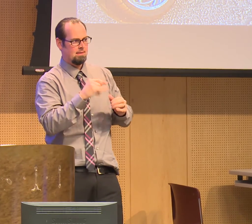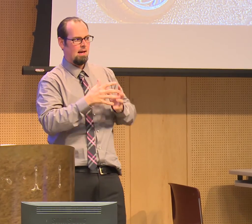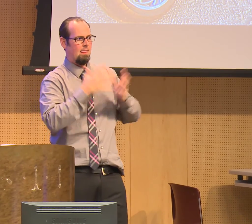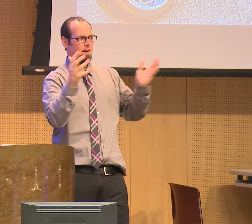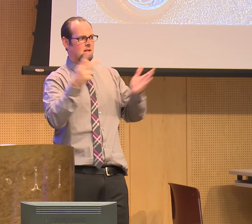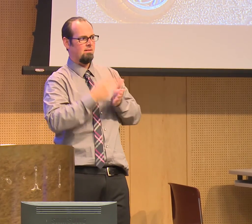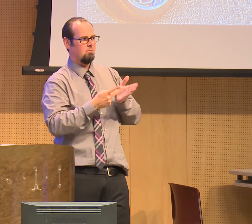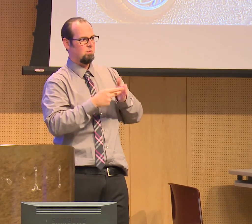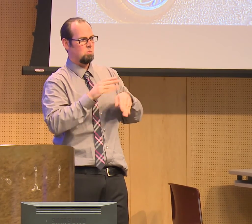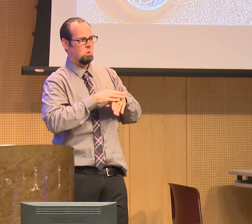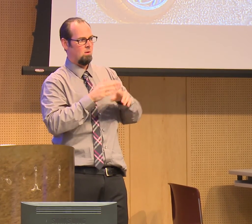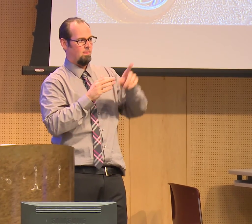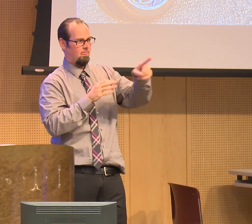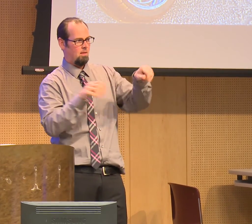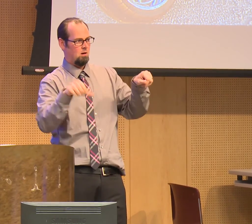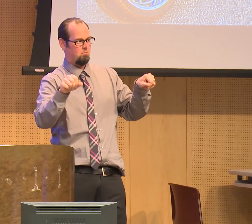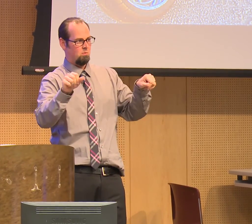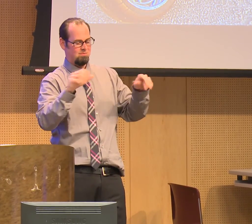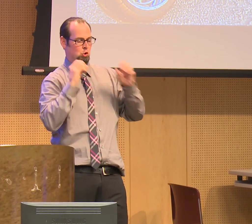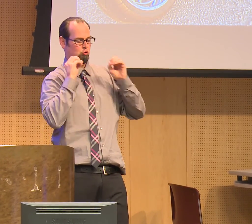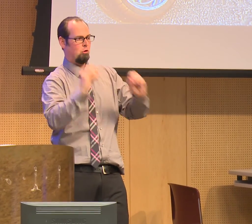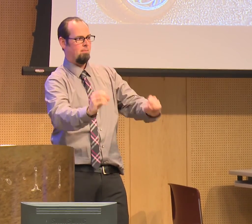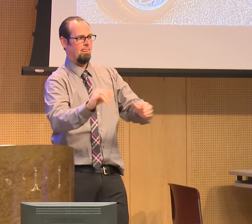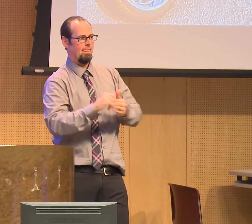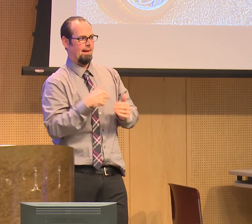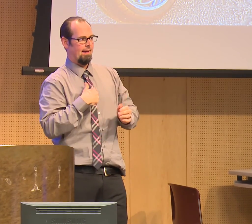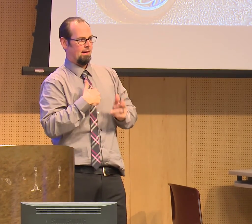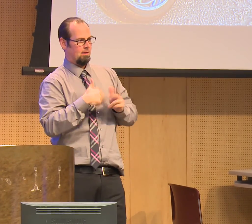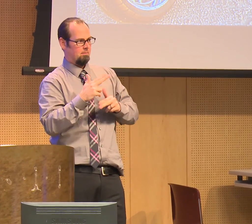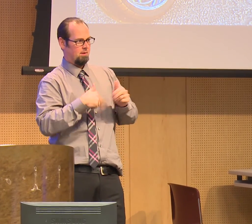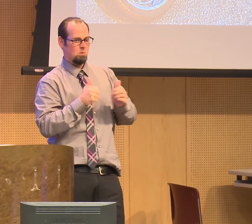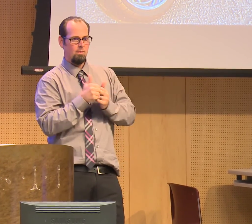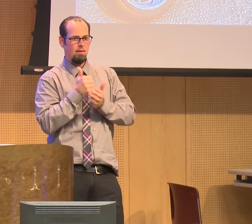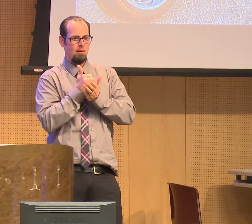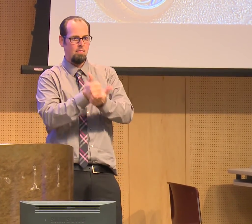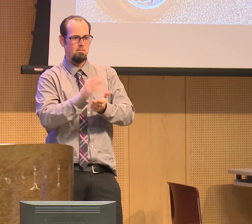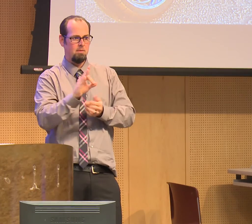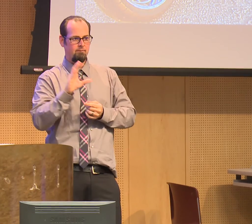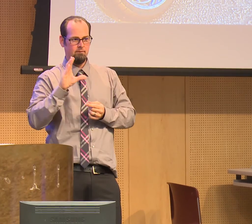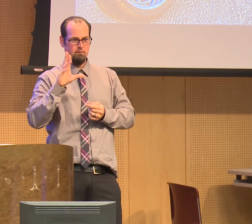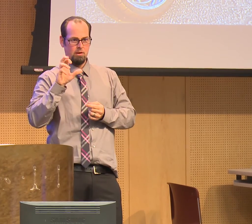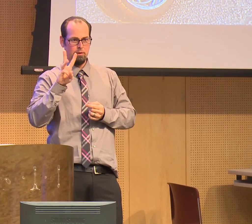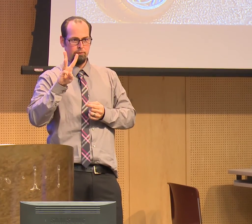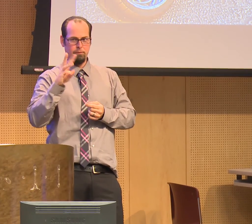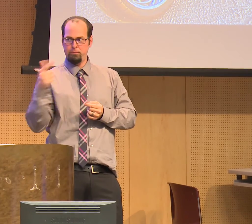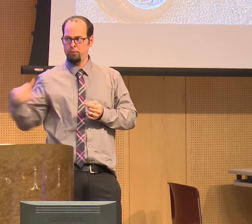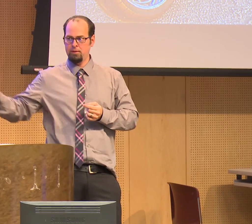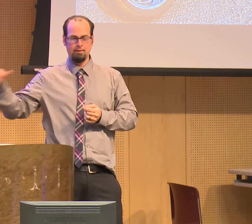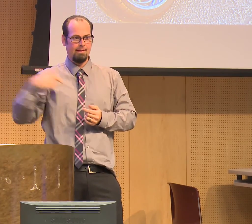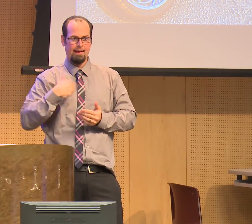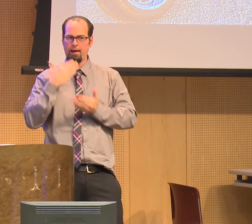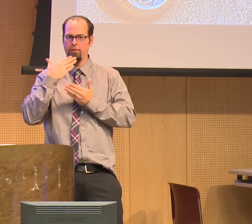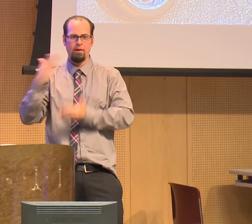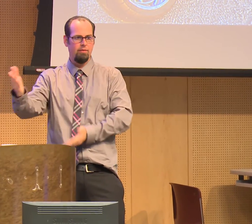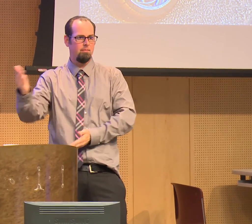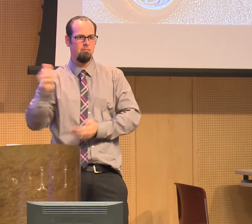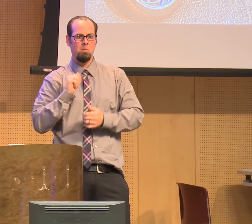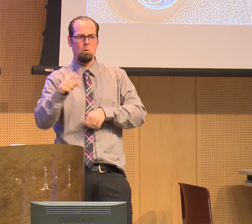There are a lot of parts in that motorcycle, the tube, the construction. I had a great